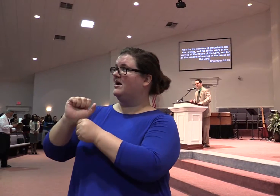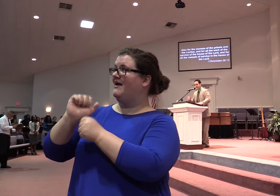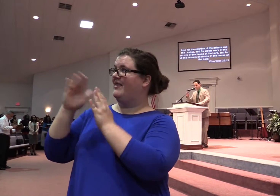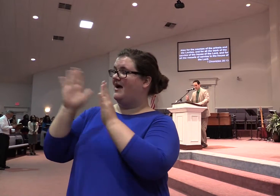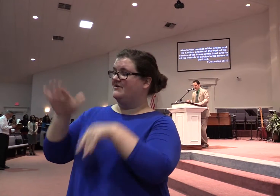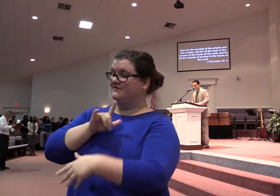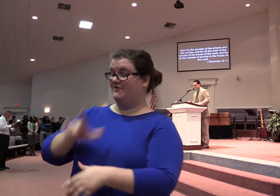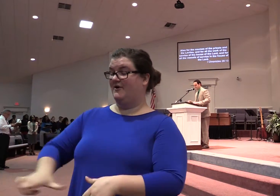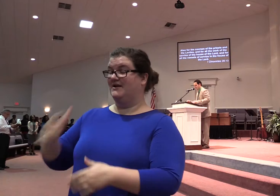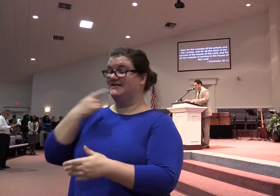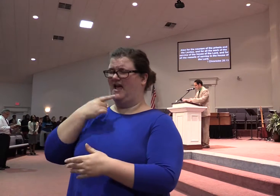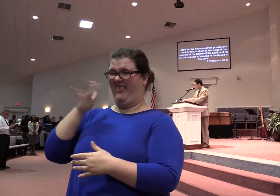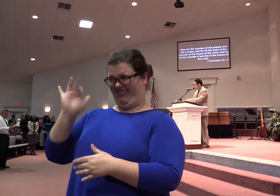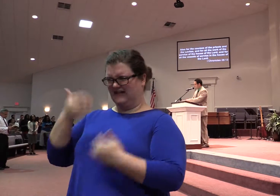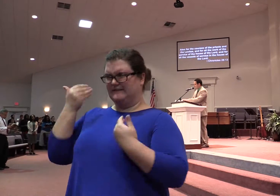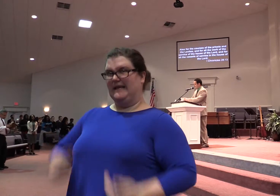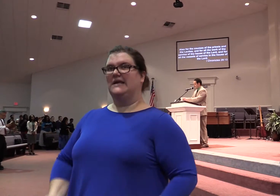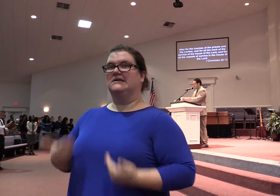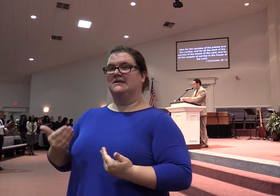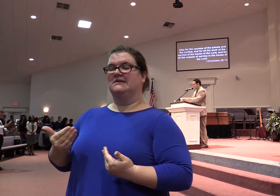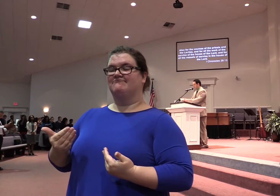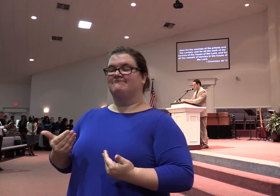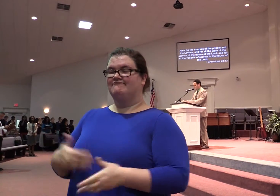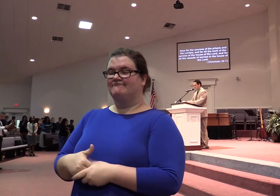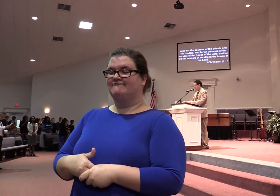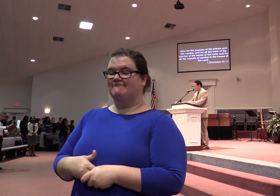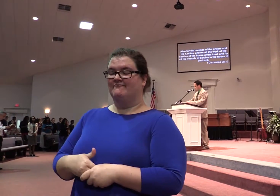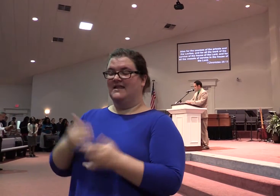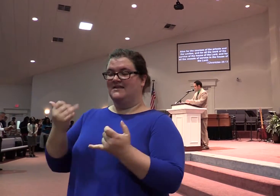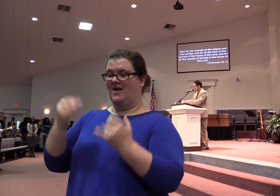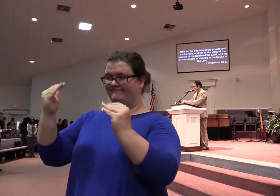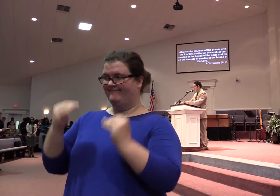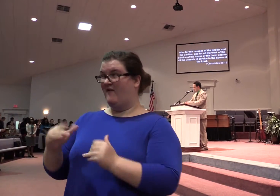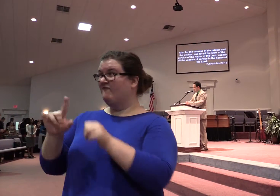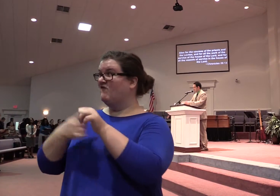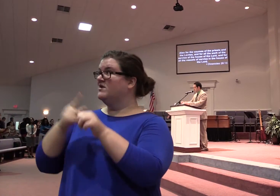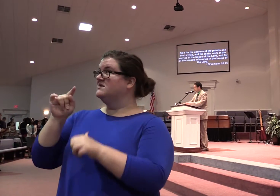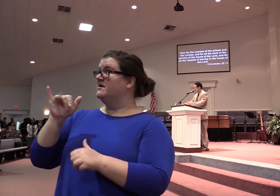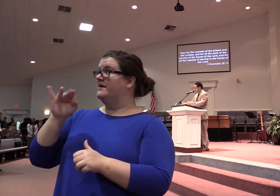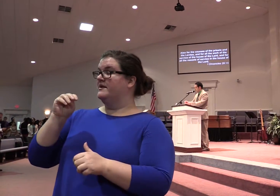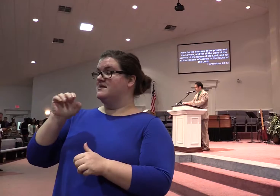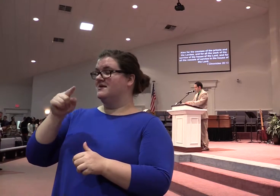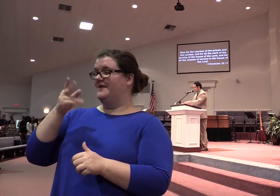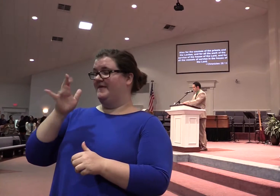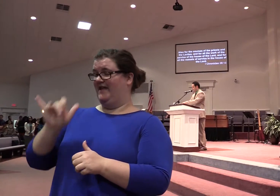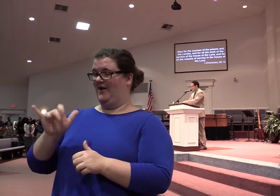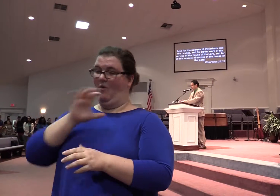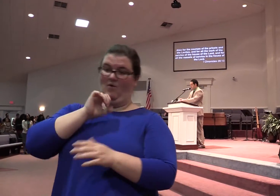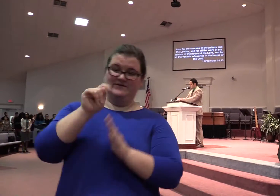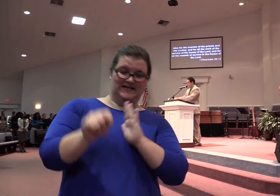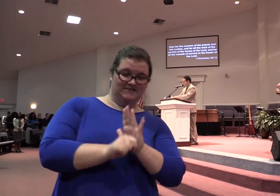Lord." And everybody say, "That's me." That's me. Amen. Now let's go to 1 Timothy. Amen. Old Testament, then New